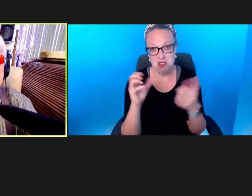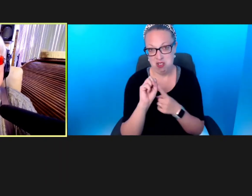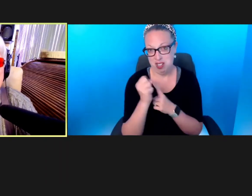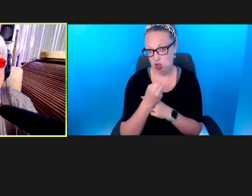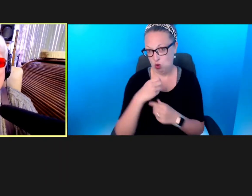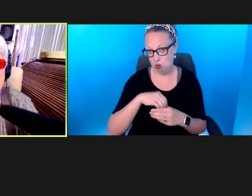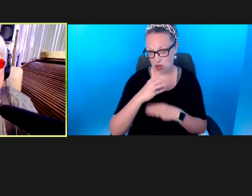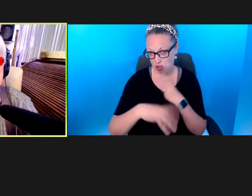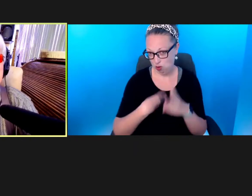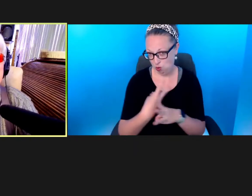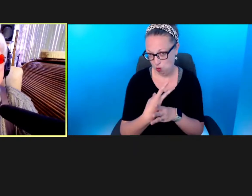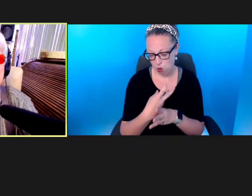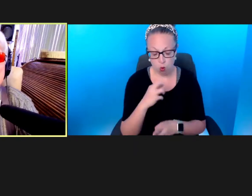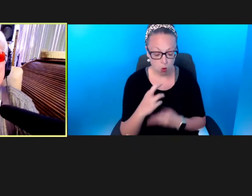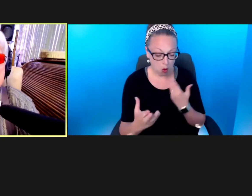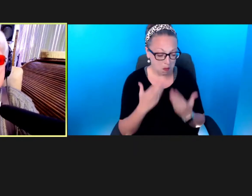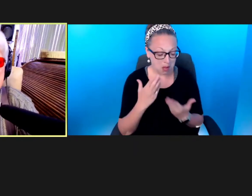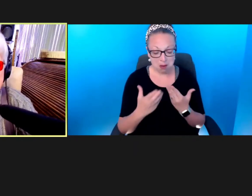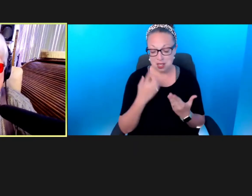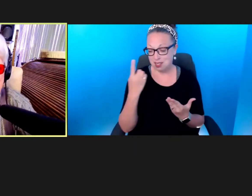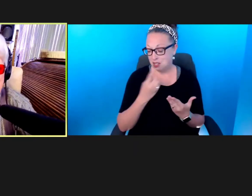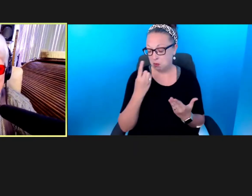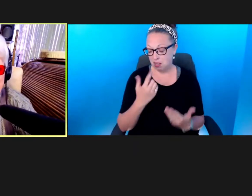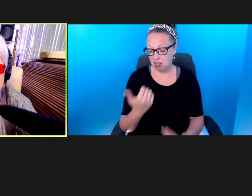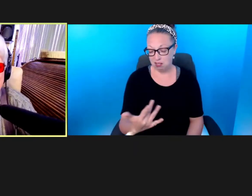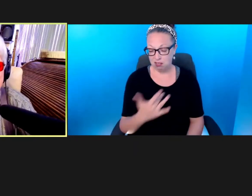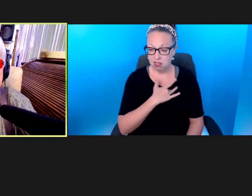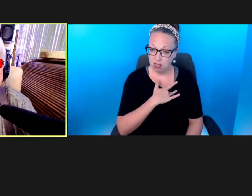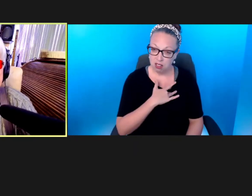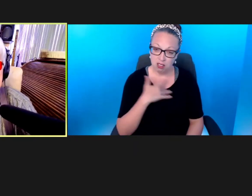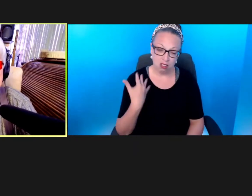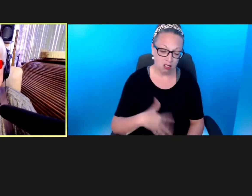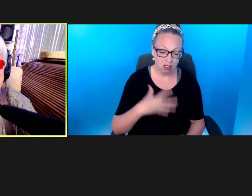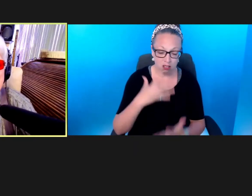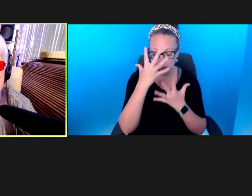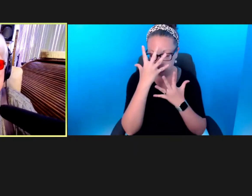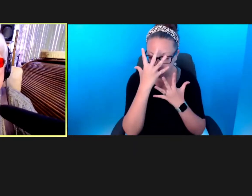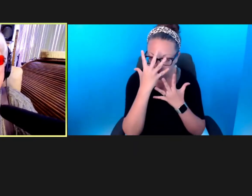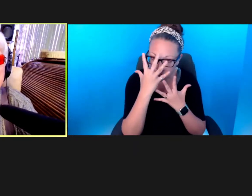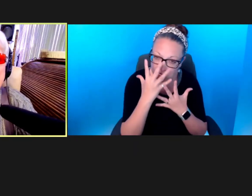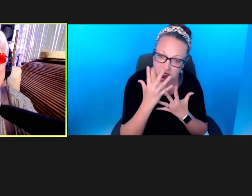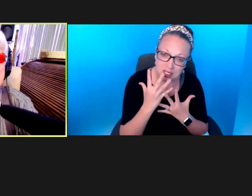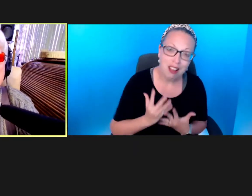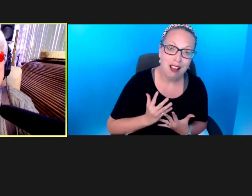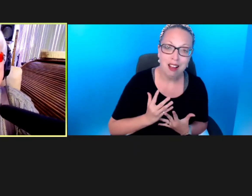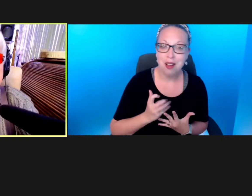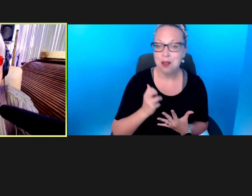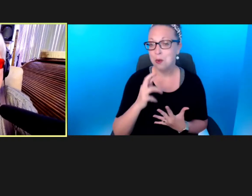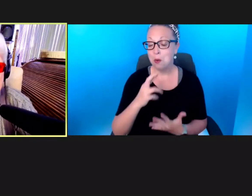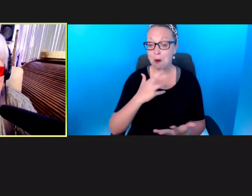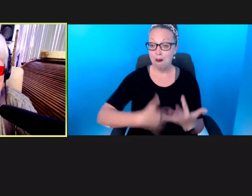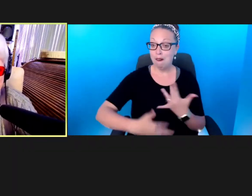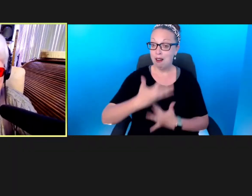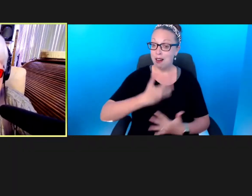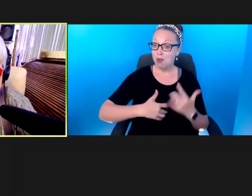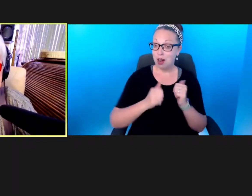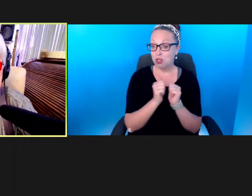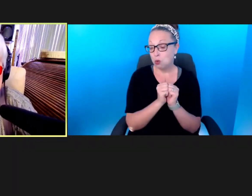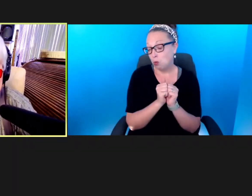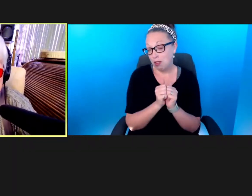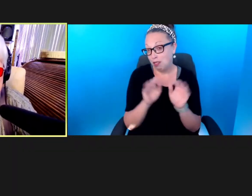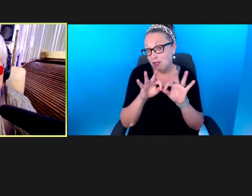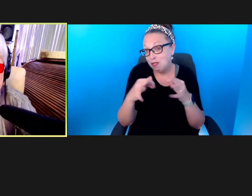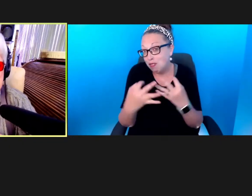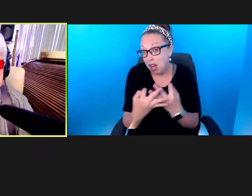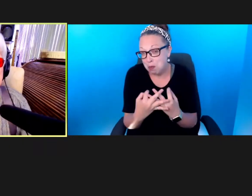it's something that makes us extremely sad, or possibly it is an interaction with a loved one that makes